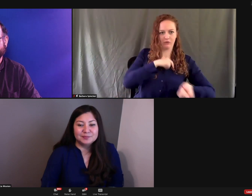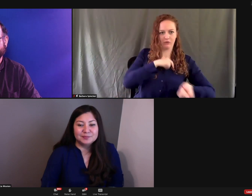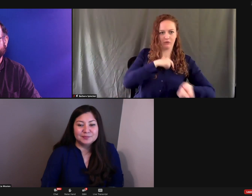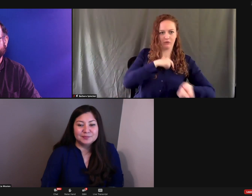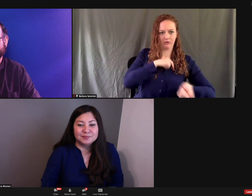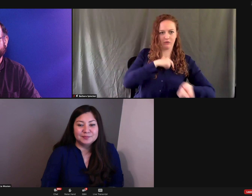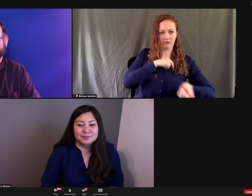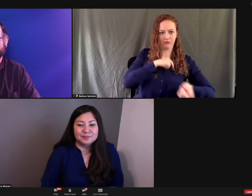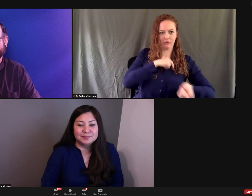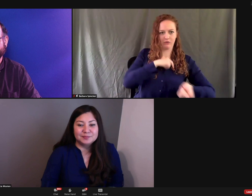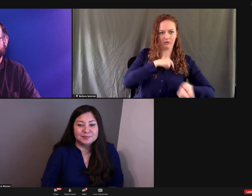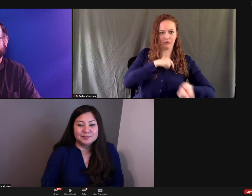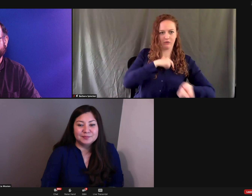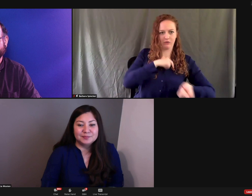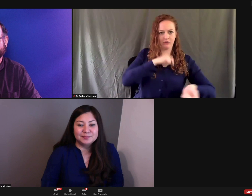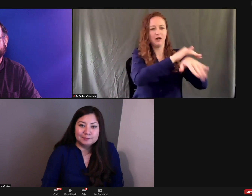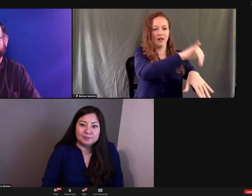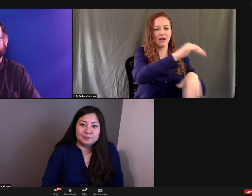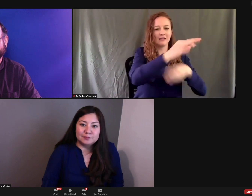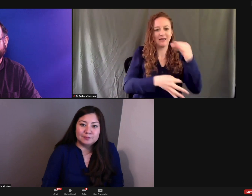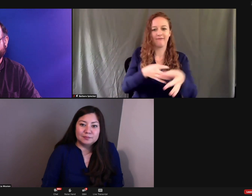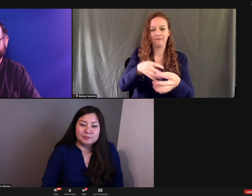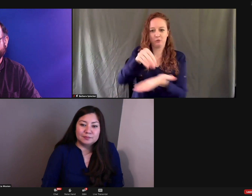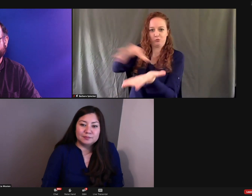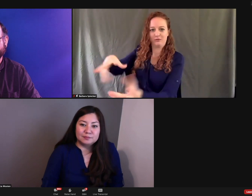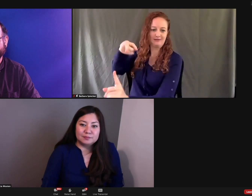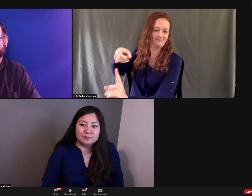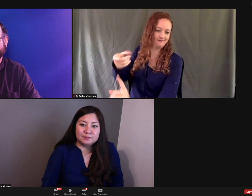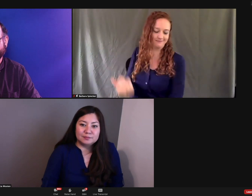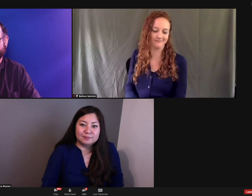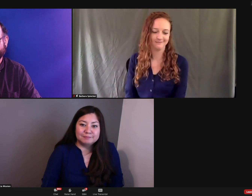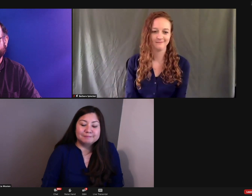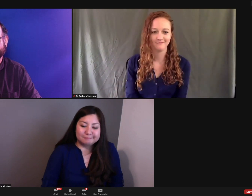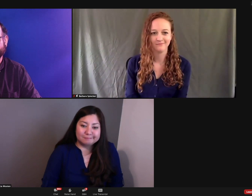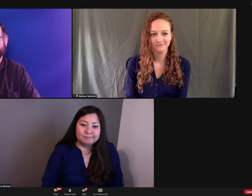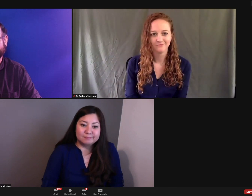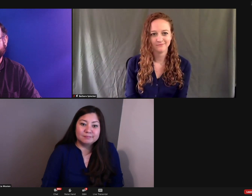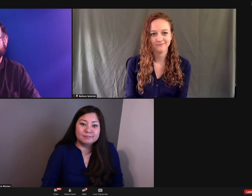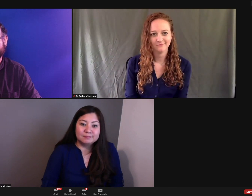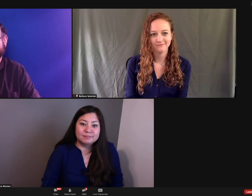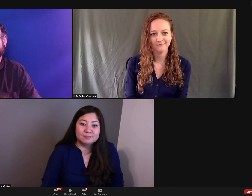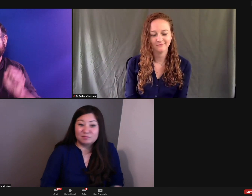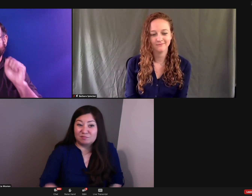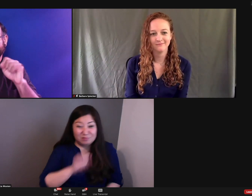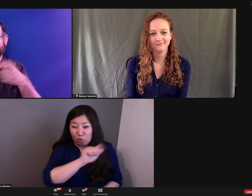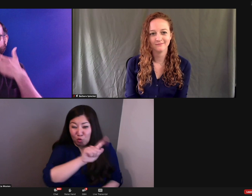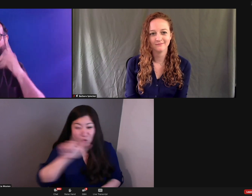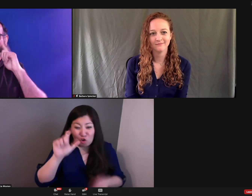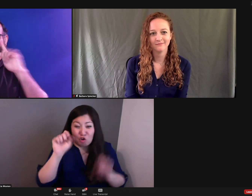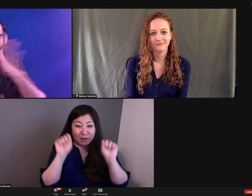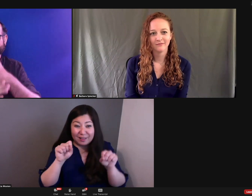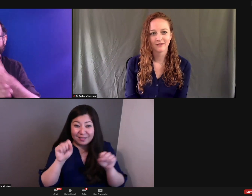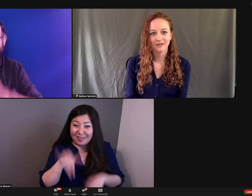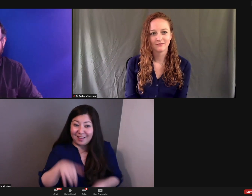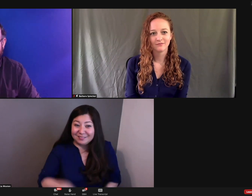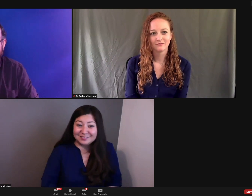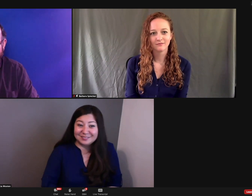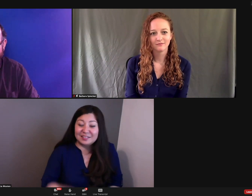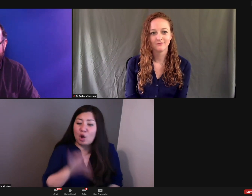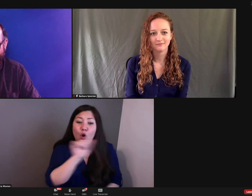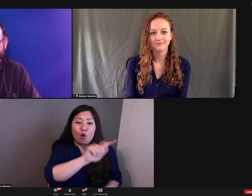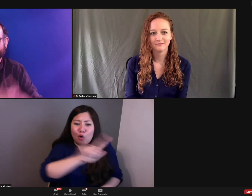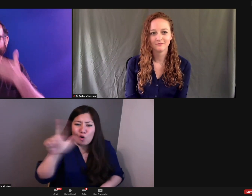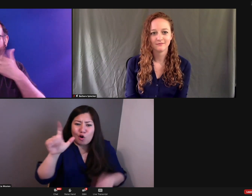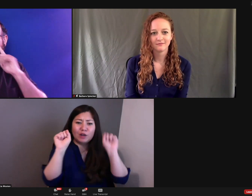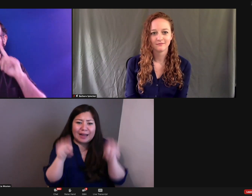I needed the teacher to show me step by step sitting next to me and then teach me step by step. And once I had